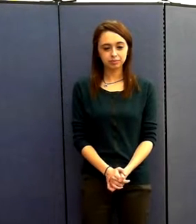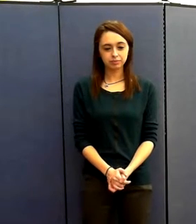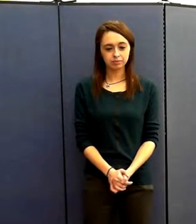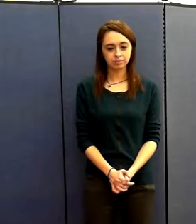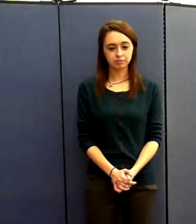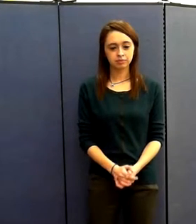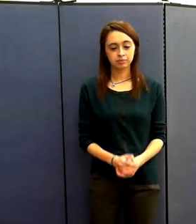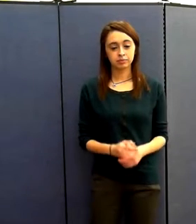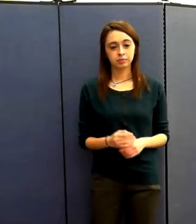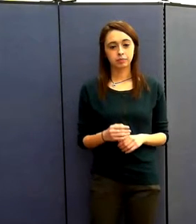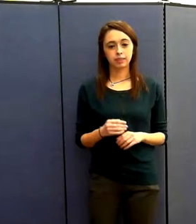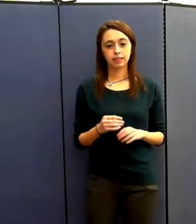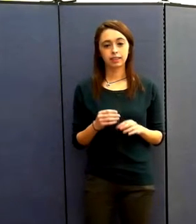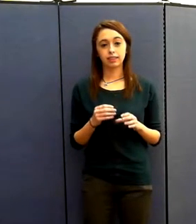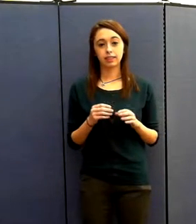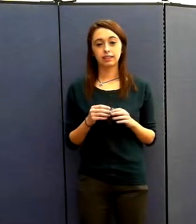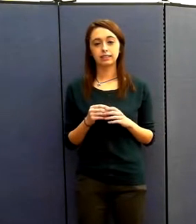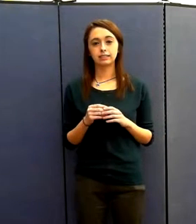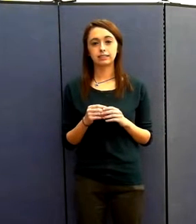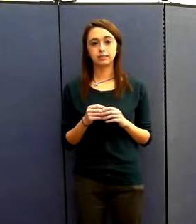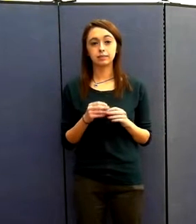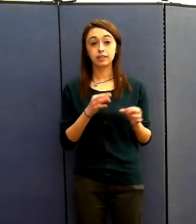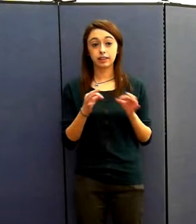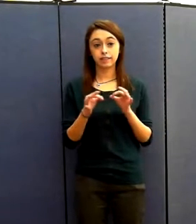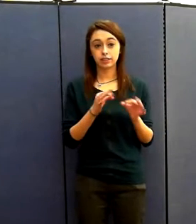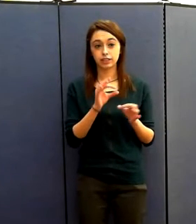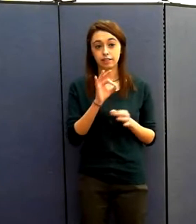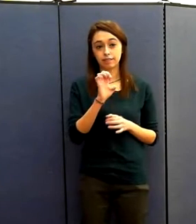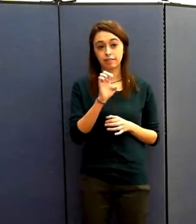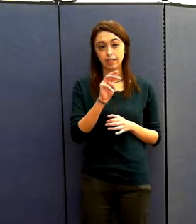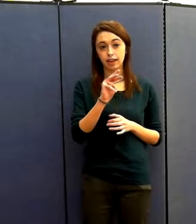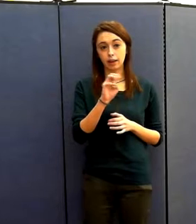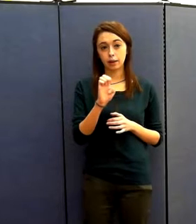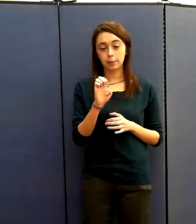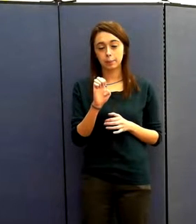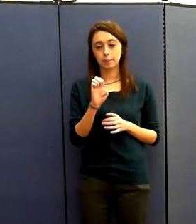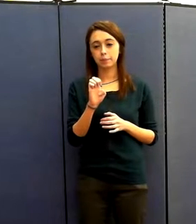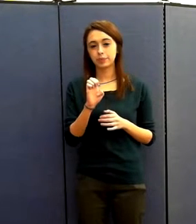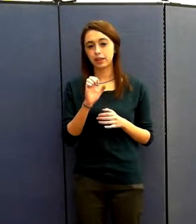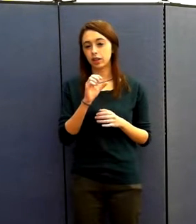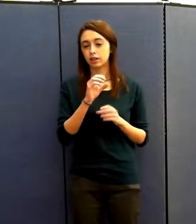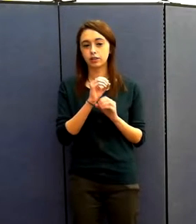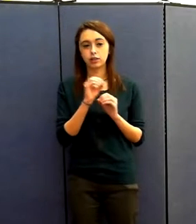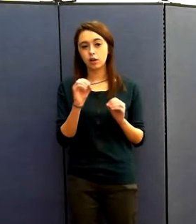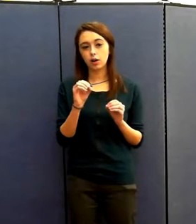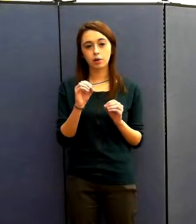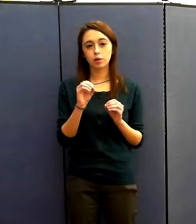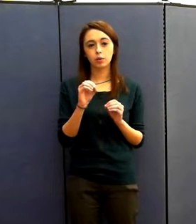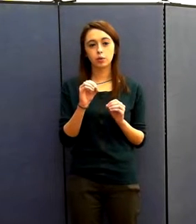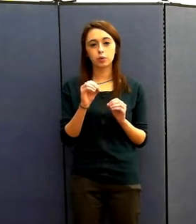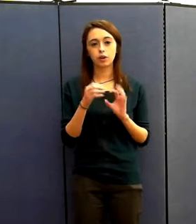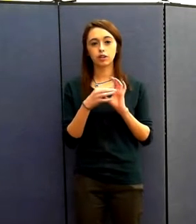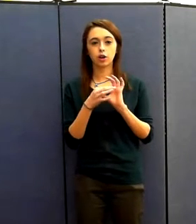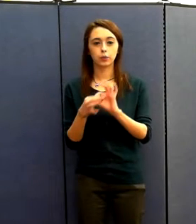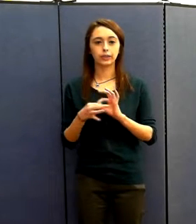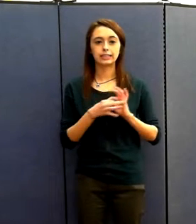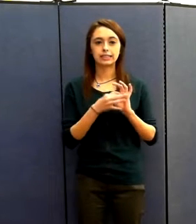of femme, and really there is no cohesive identity that femme